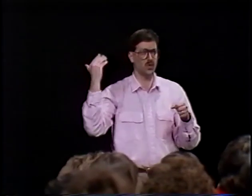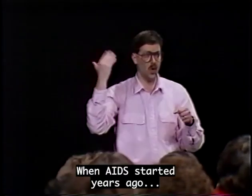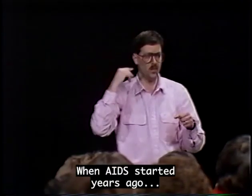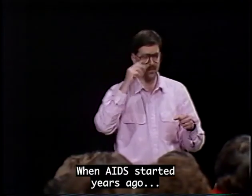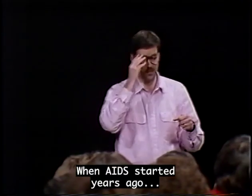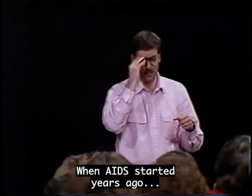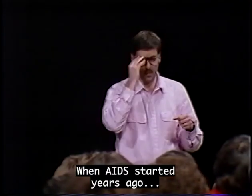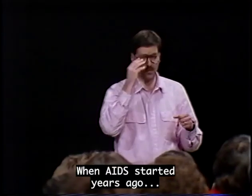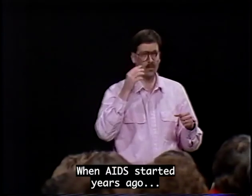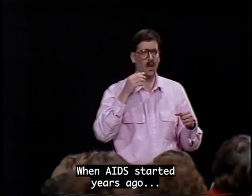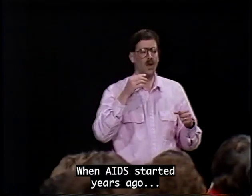When AIDS started years ago,